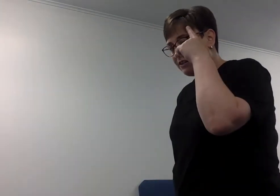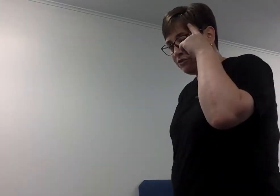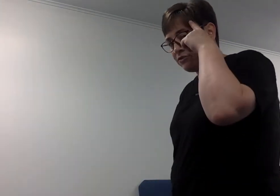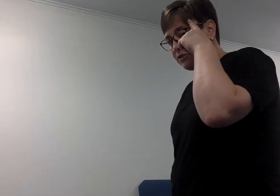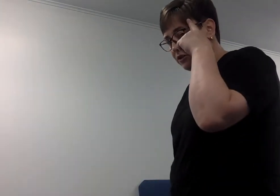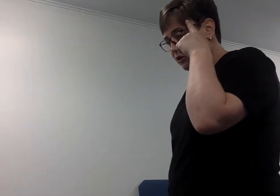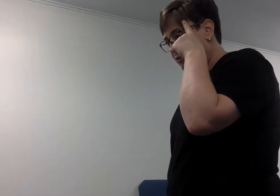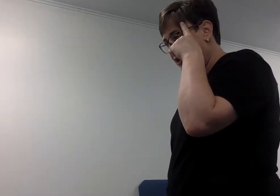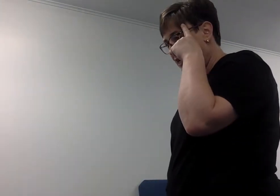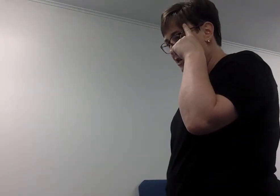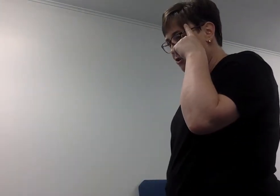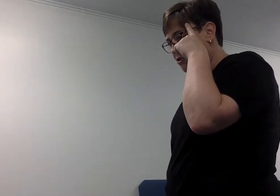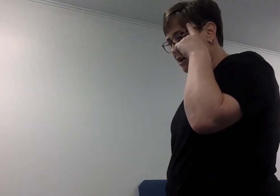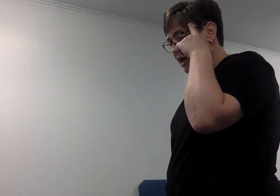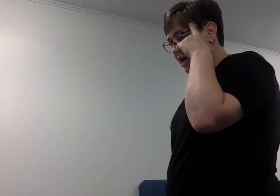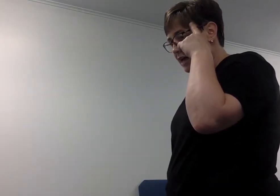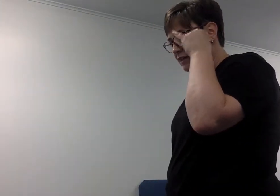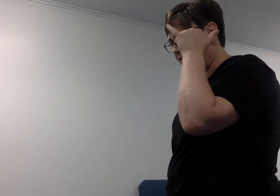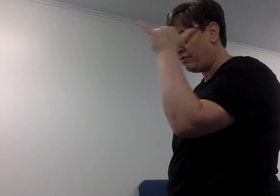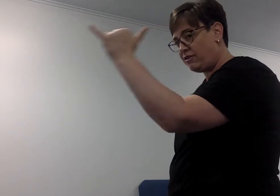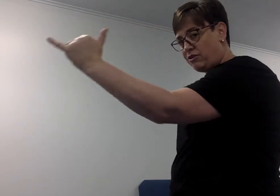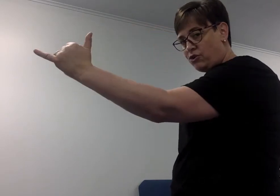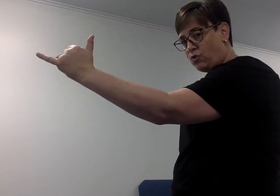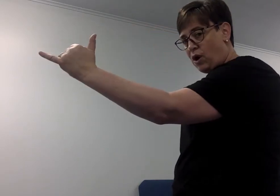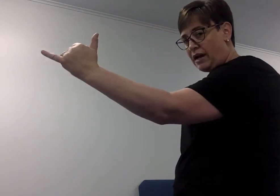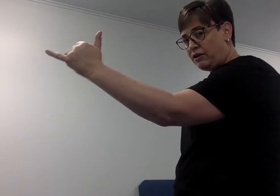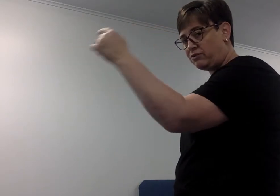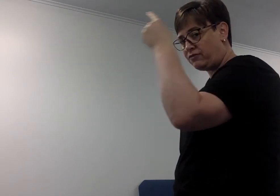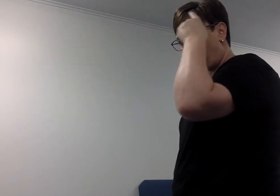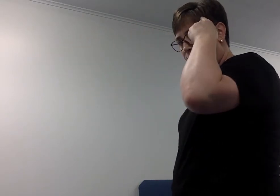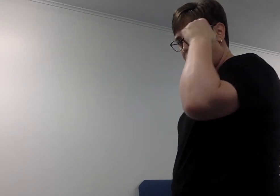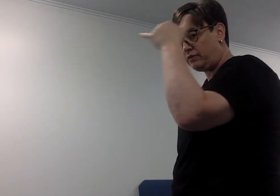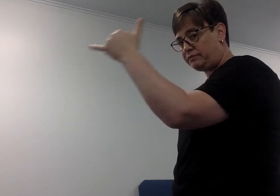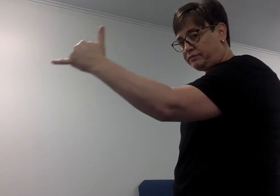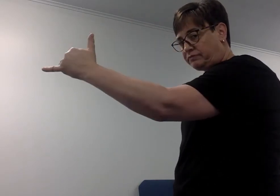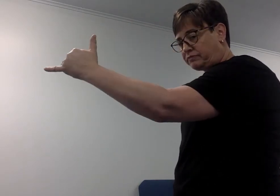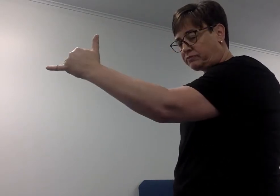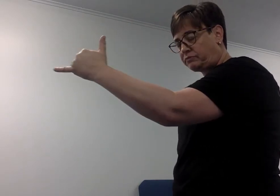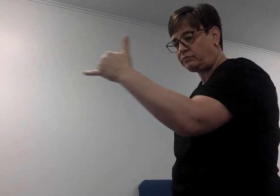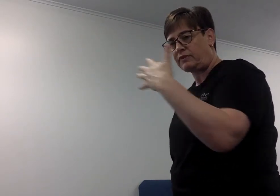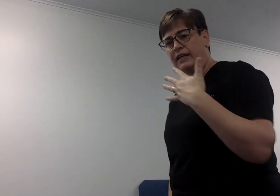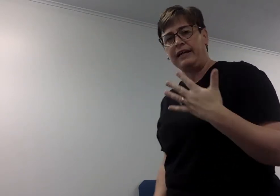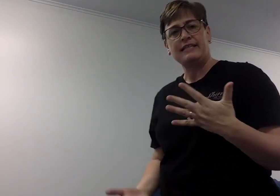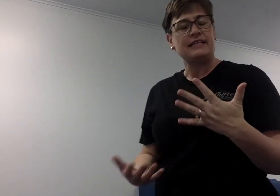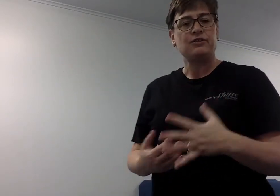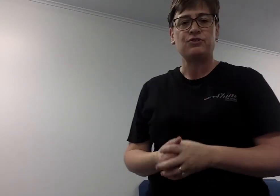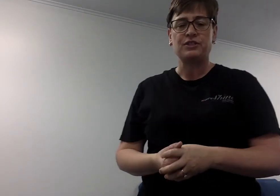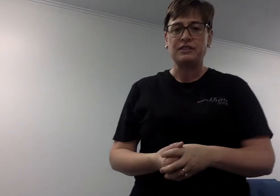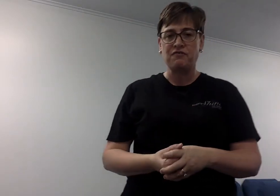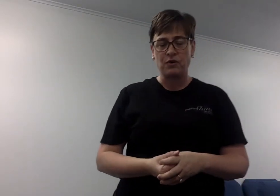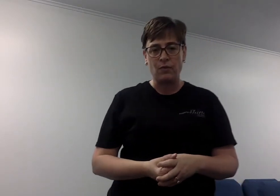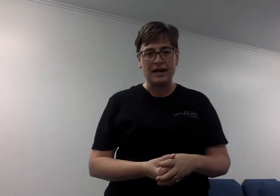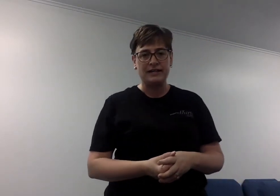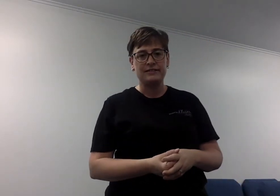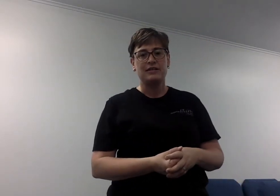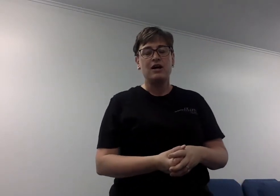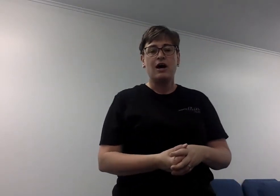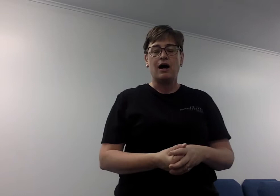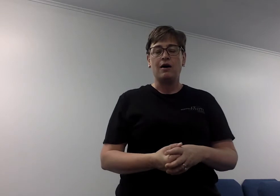left-handers, you put it here and then your Y goes forward. Like I said, there's just different ways